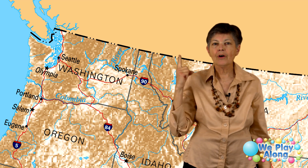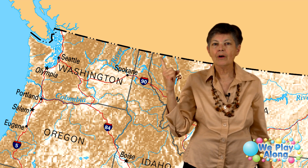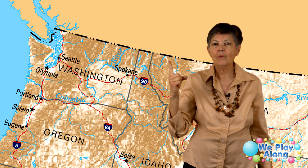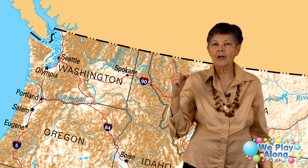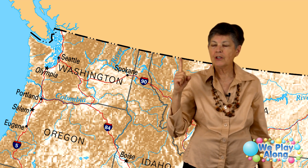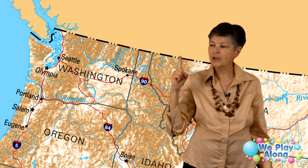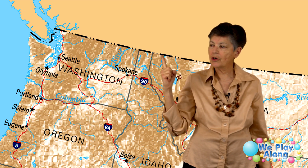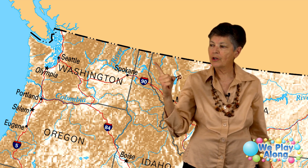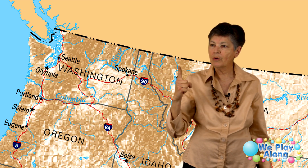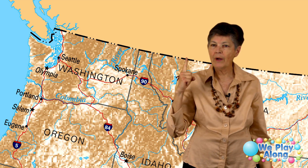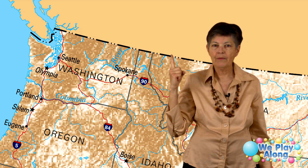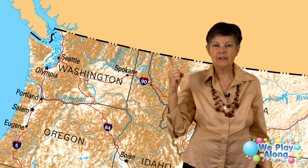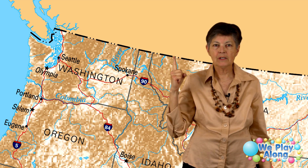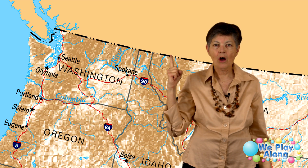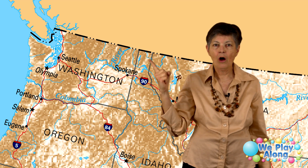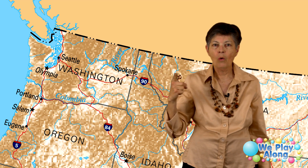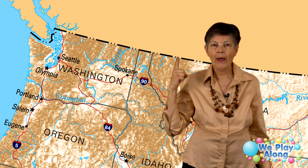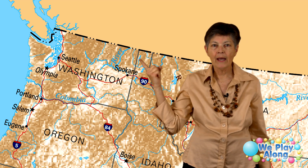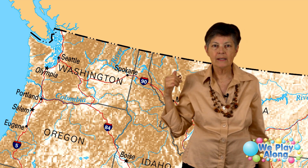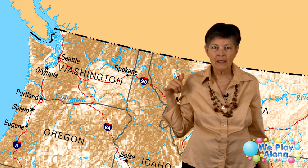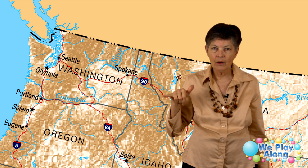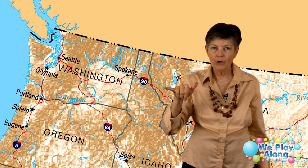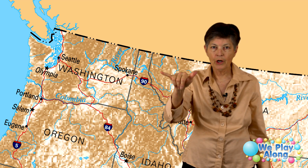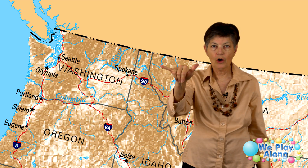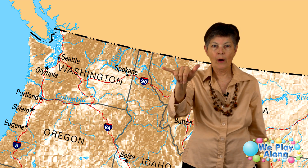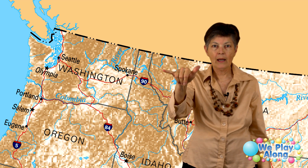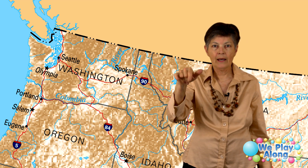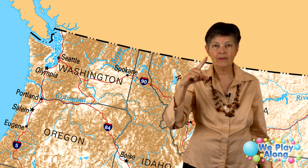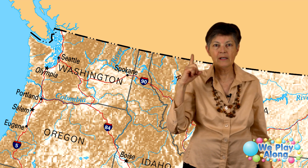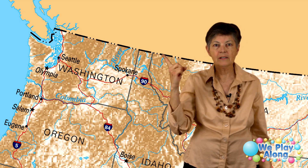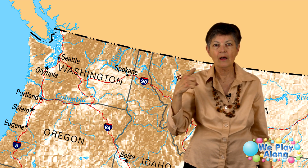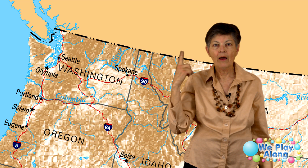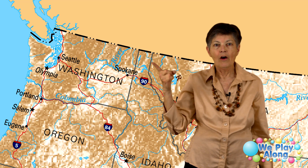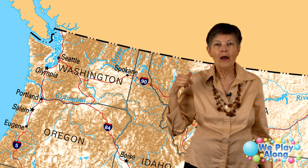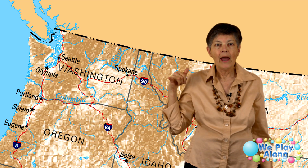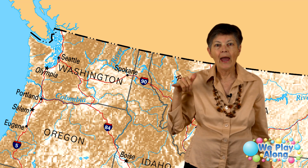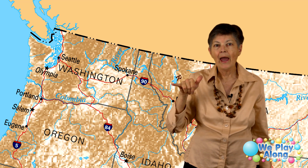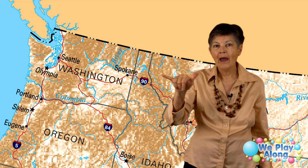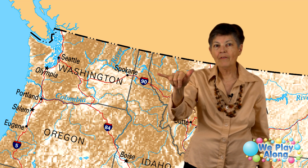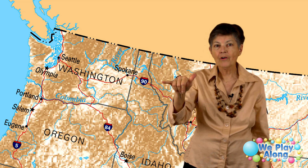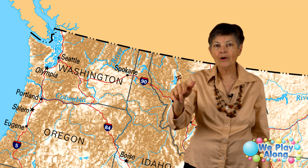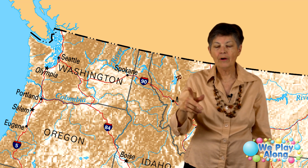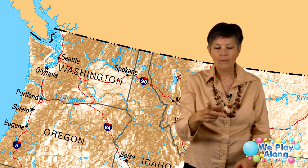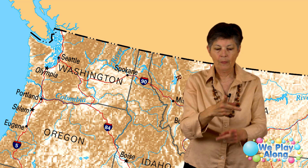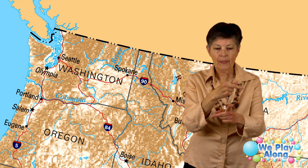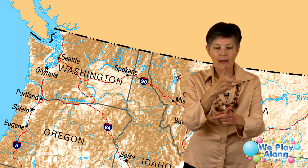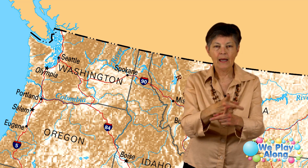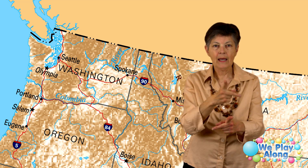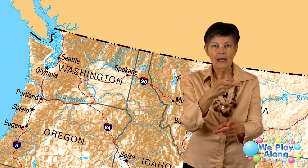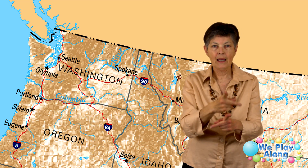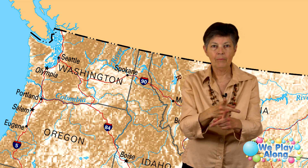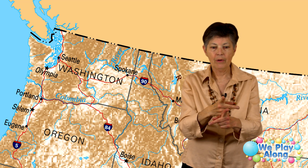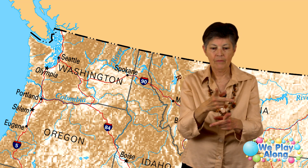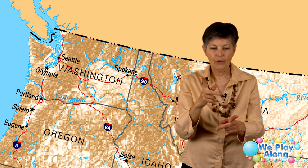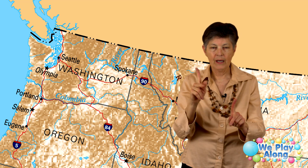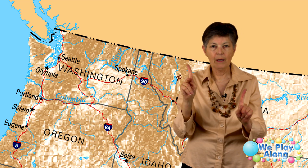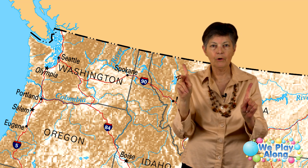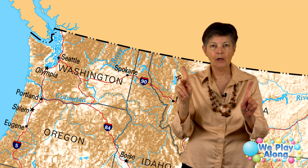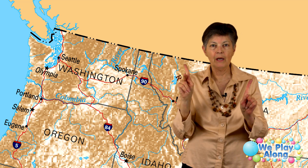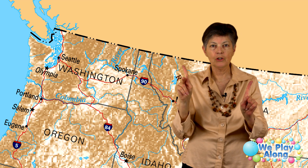Forever, we're going to circle around. This is always, and then we're going to go out like this. Ever keep. For keep, you're going to make